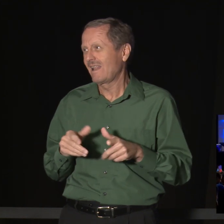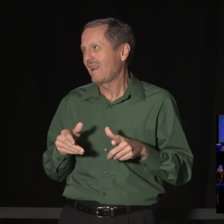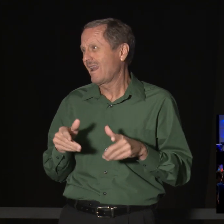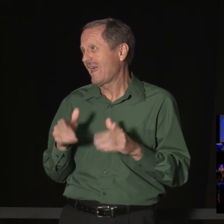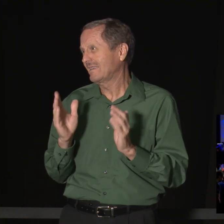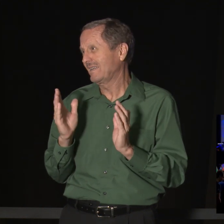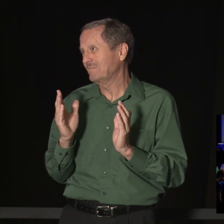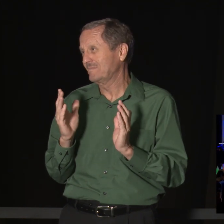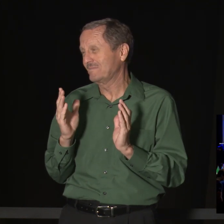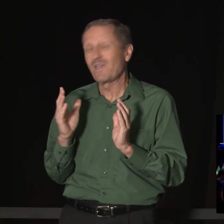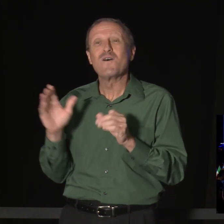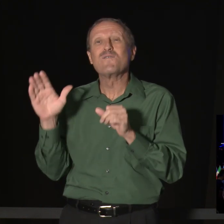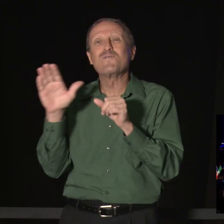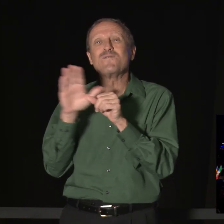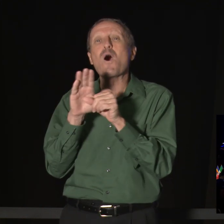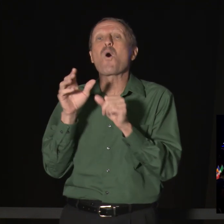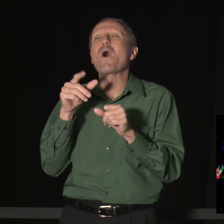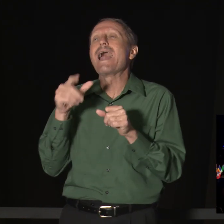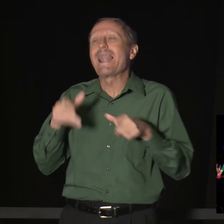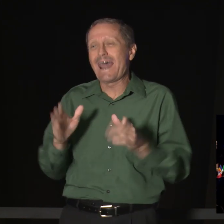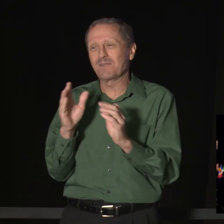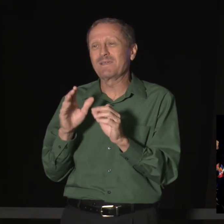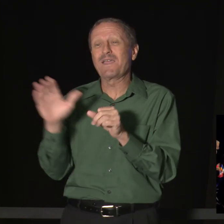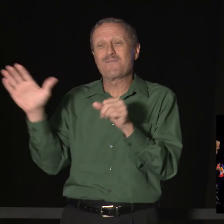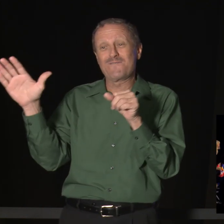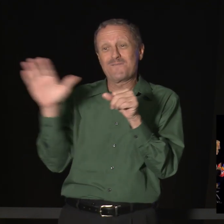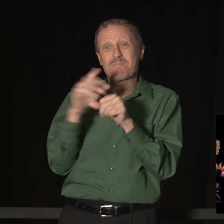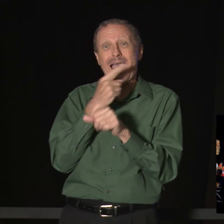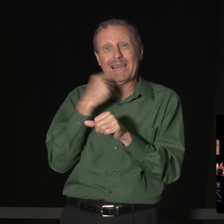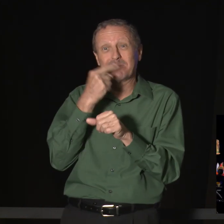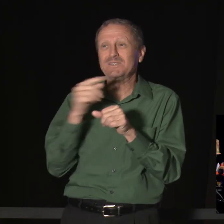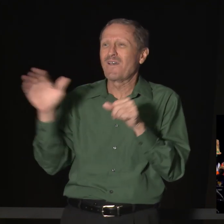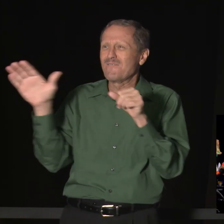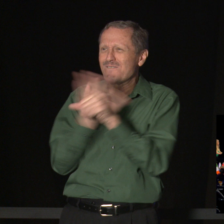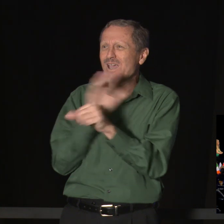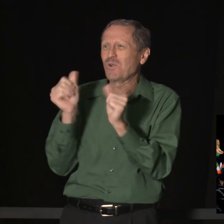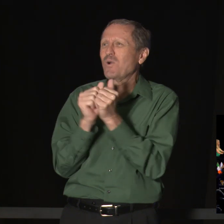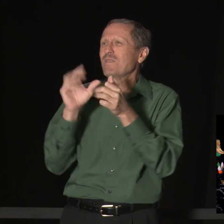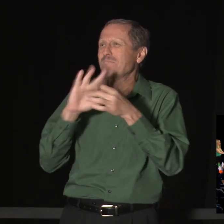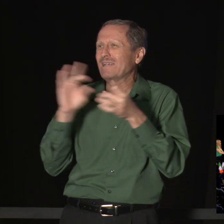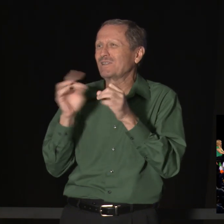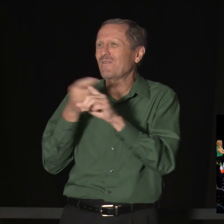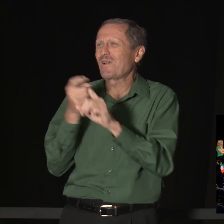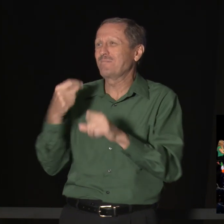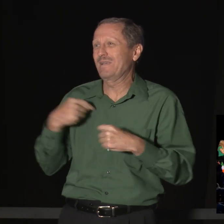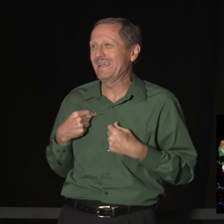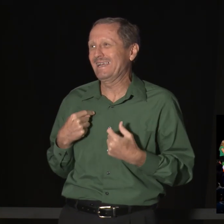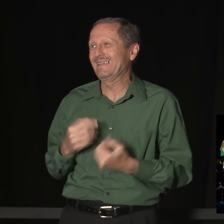With messages from thee.